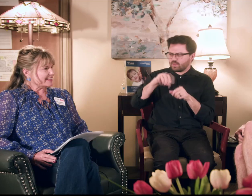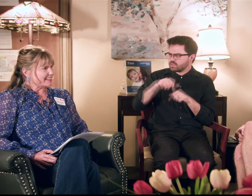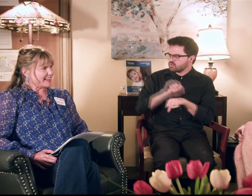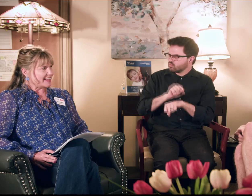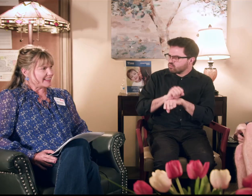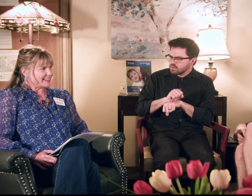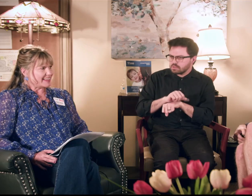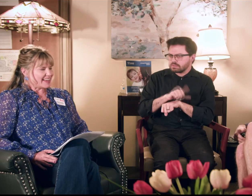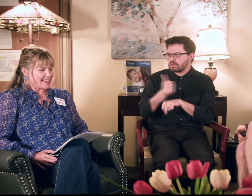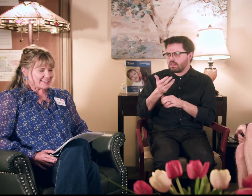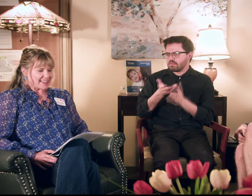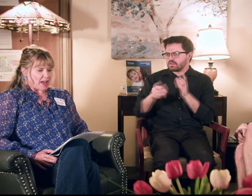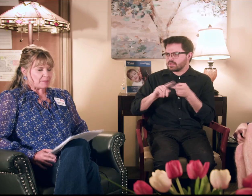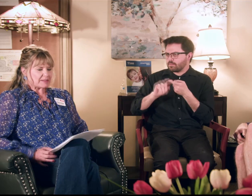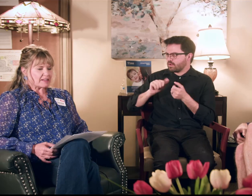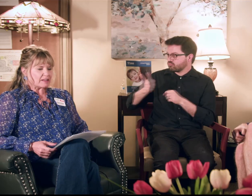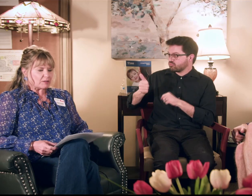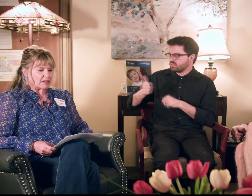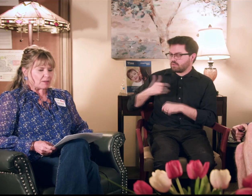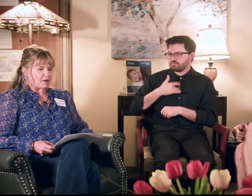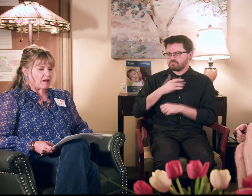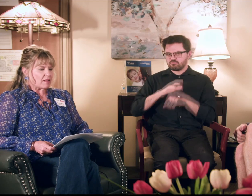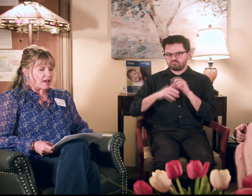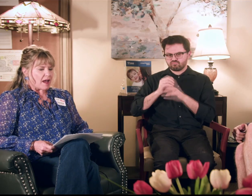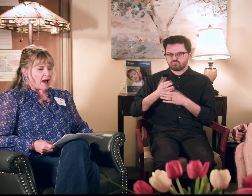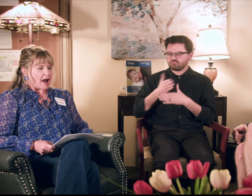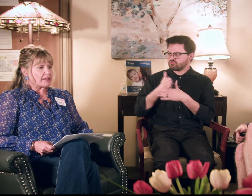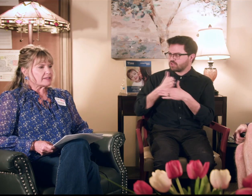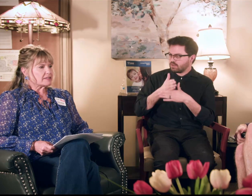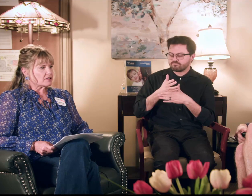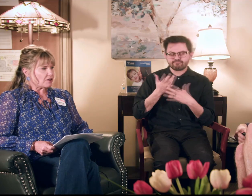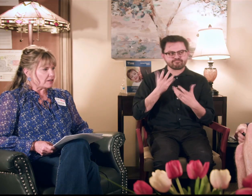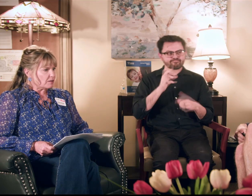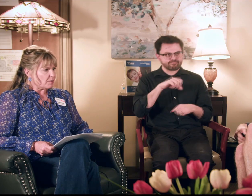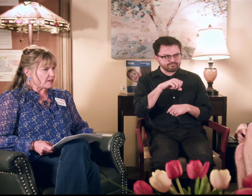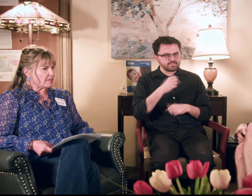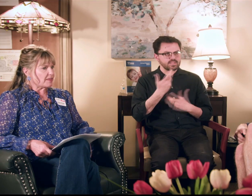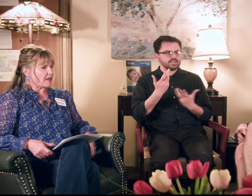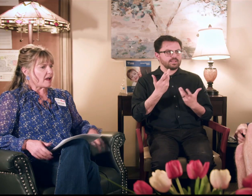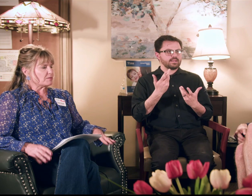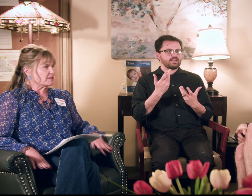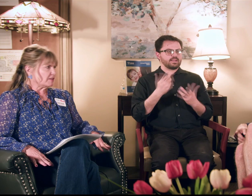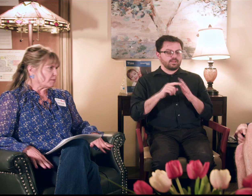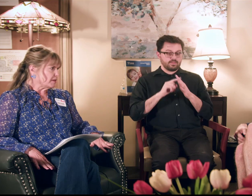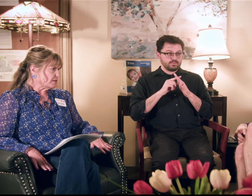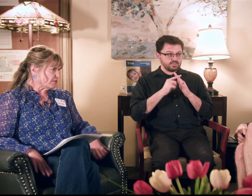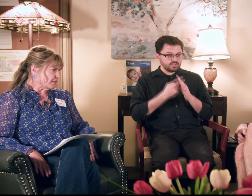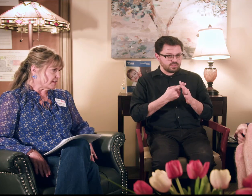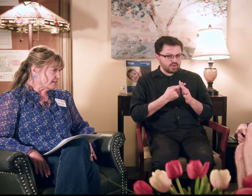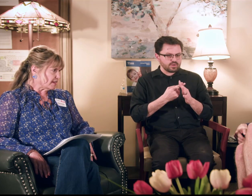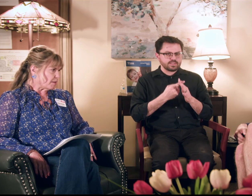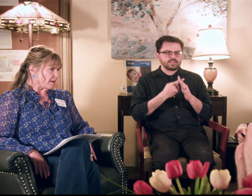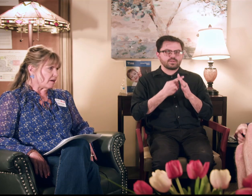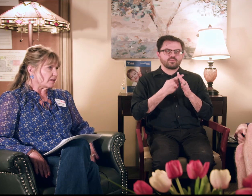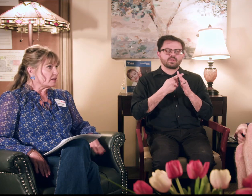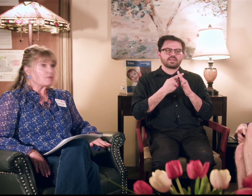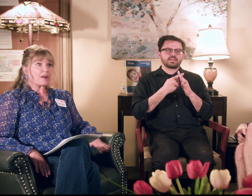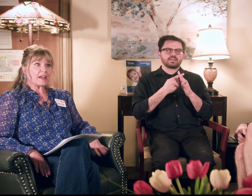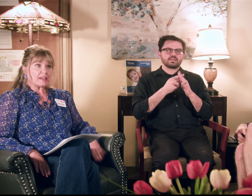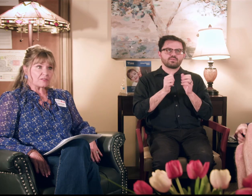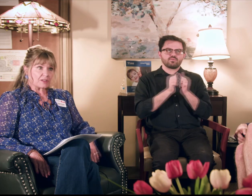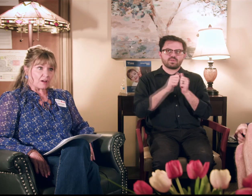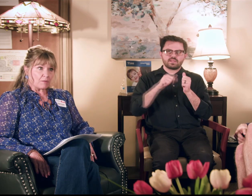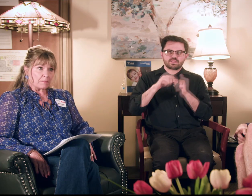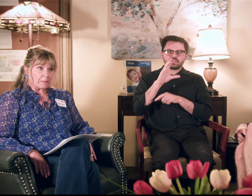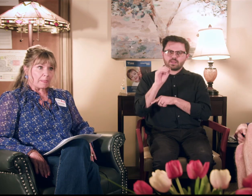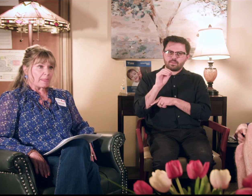about yourself that you feel comfortable sharing. Yes, absolutely. Well, I started with House of Neighborly Service about a little